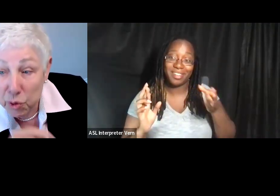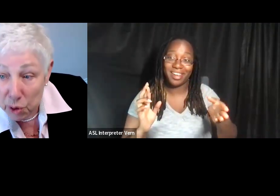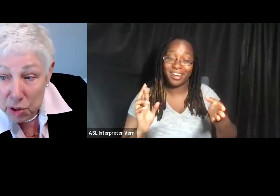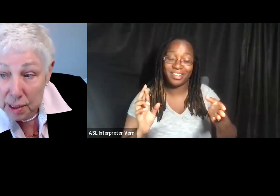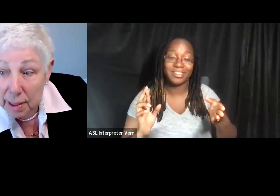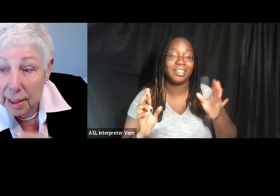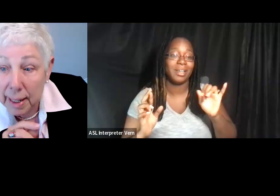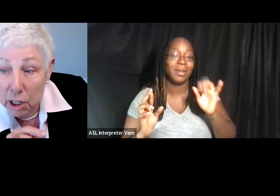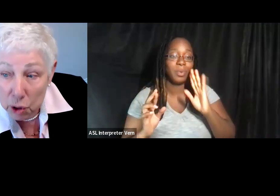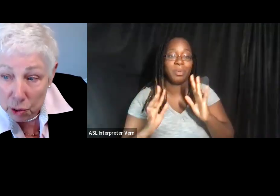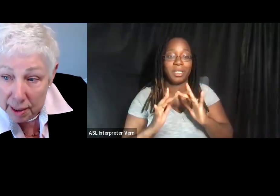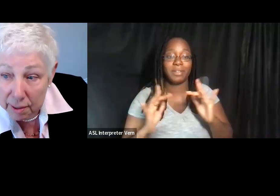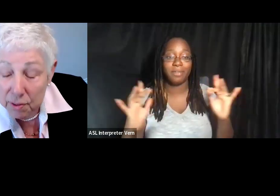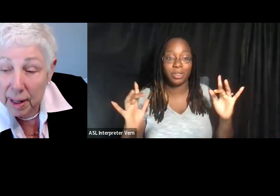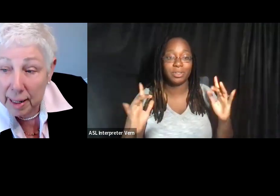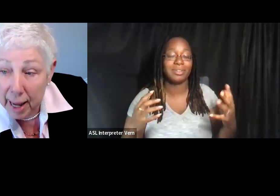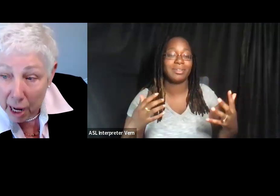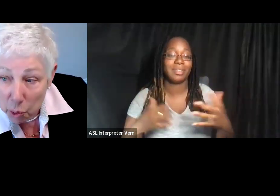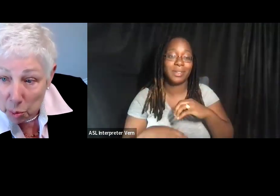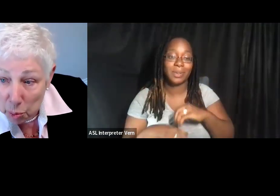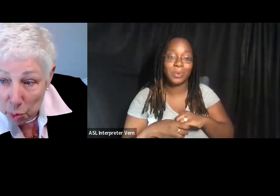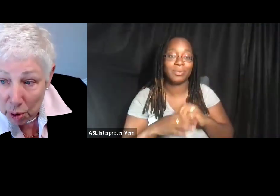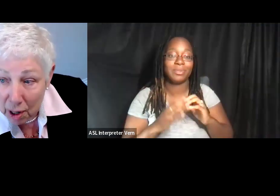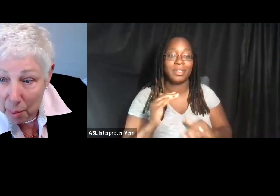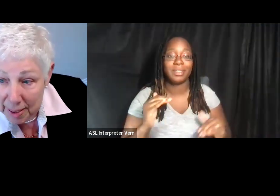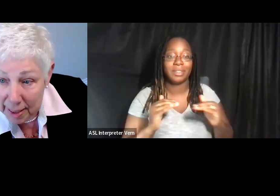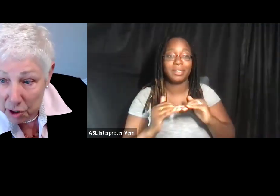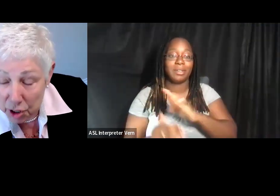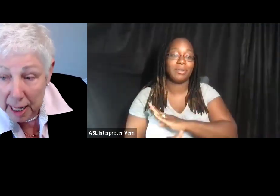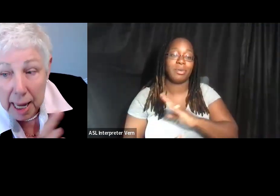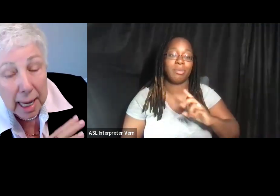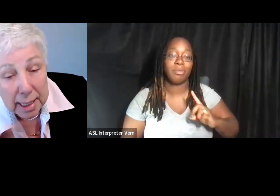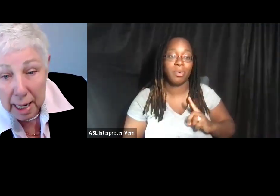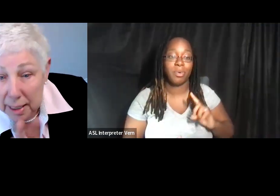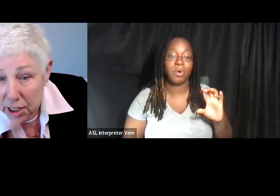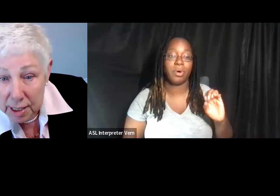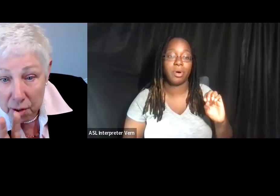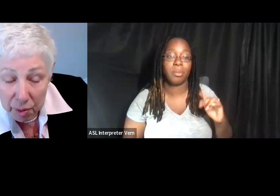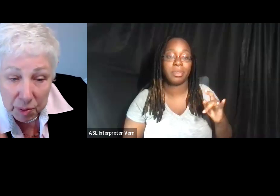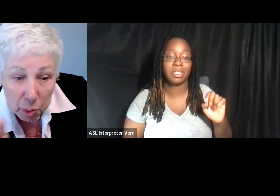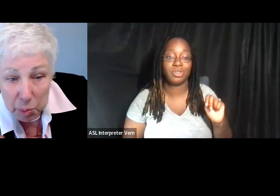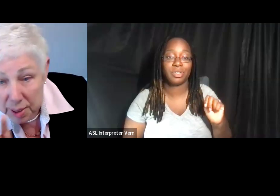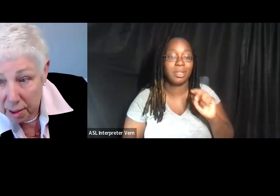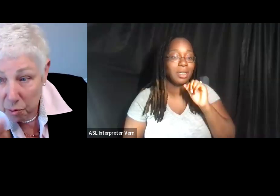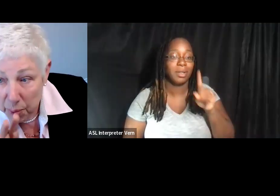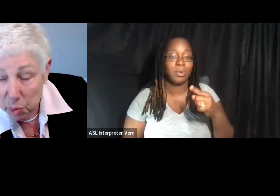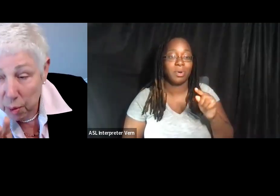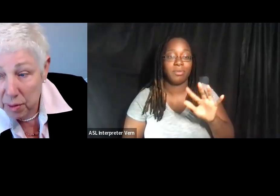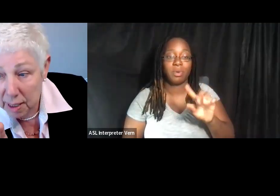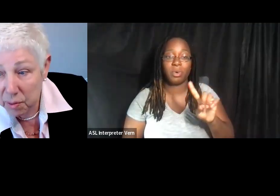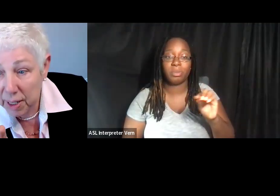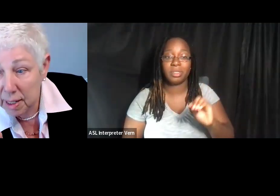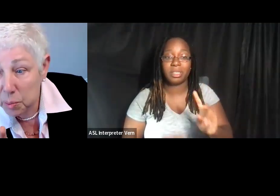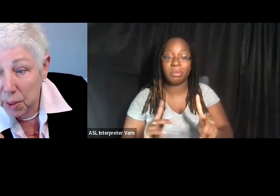a diverse, inclusive, and equitable board compensation. Not just the 51% of people